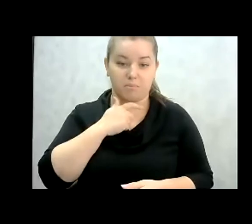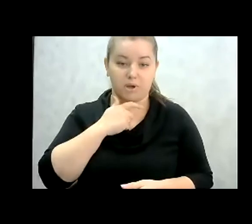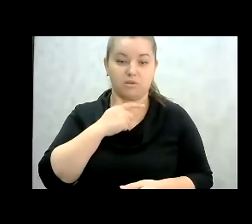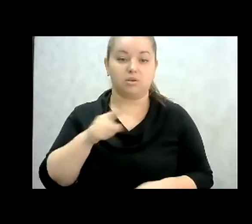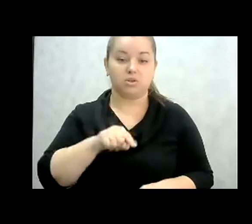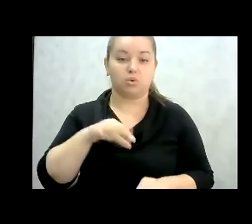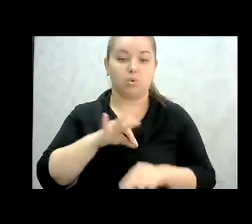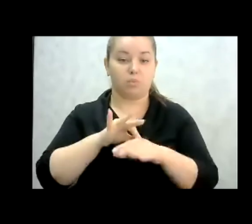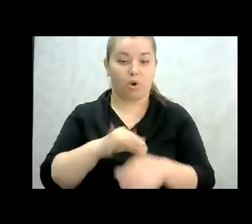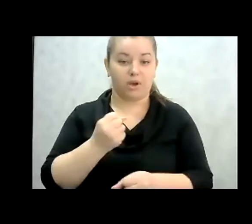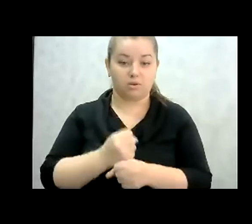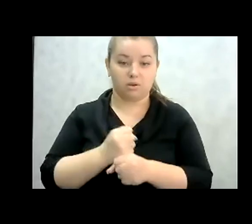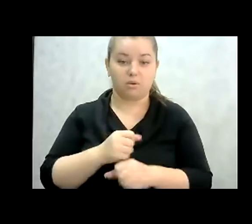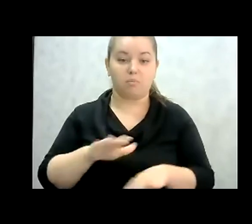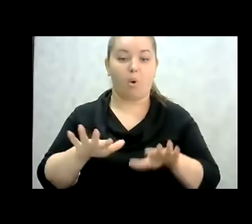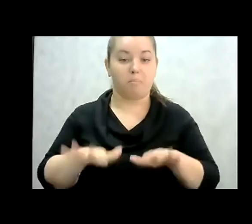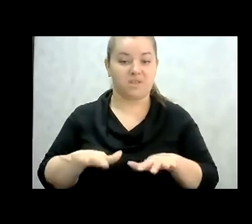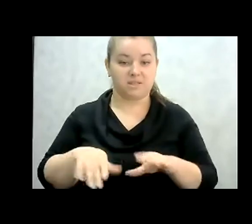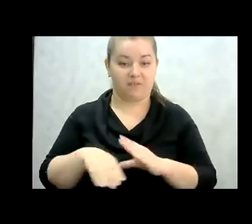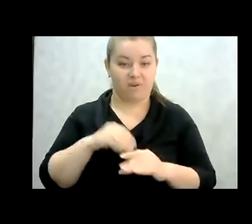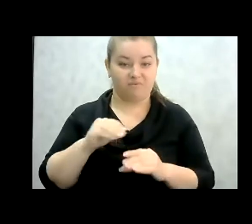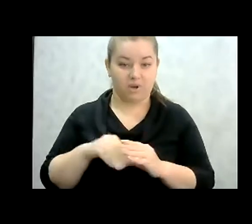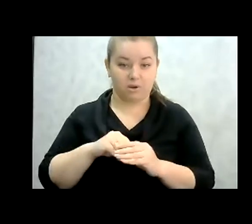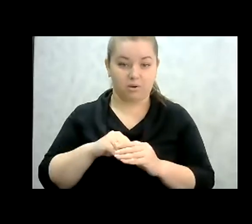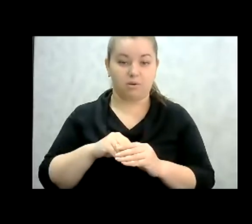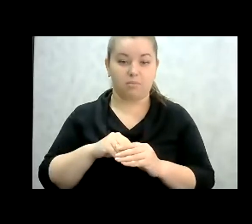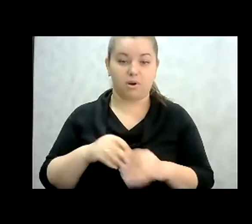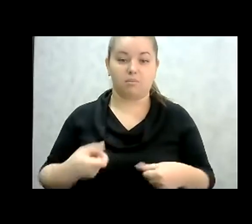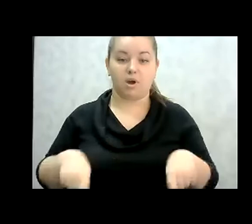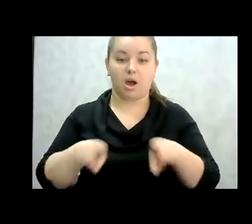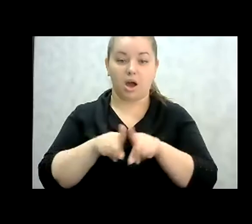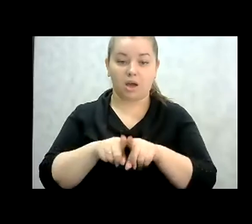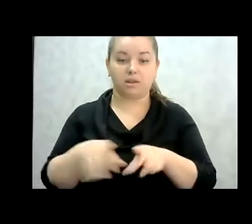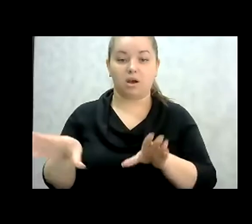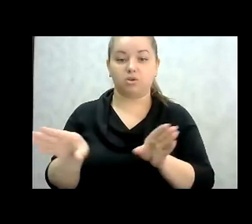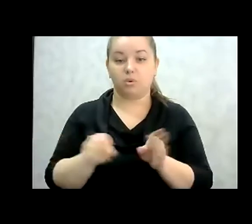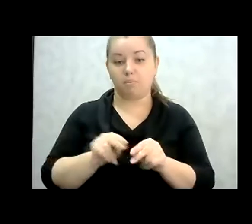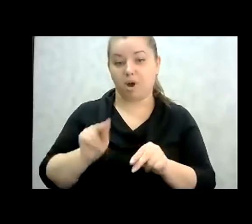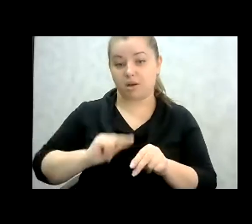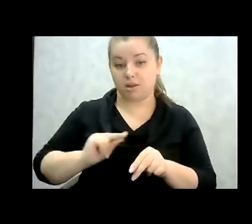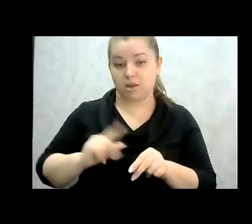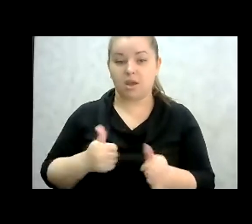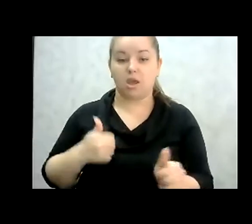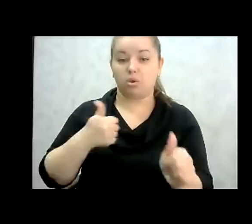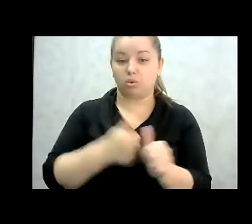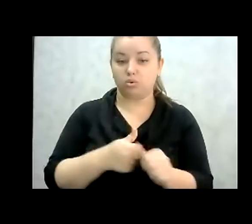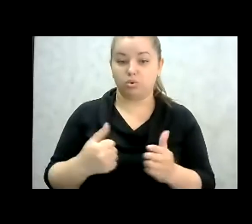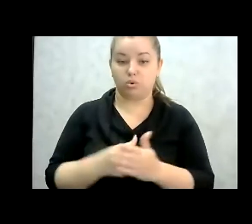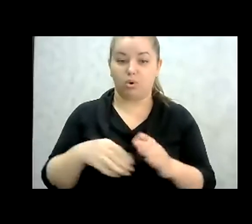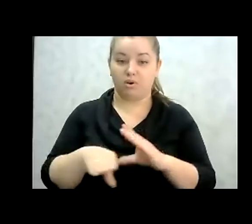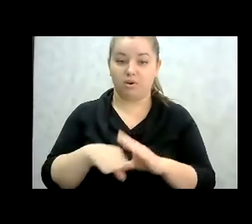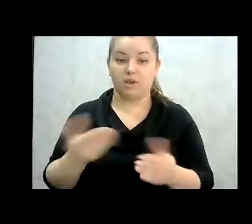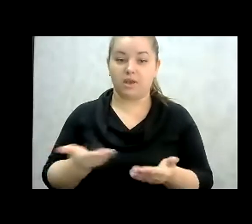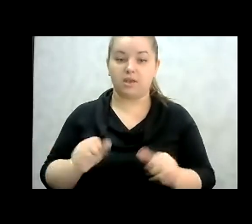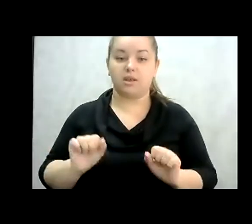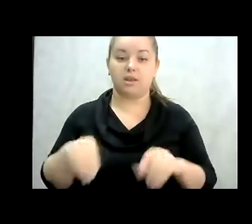And I want to thank Oleg Didenko for all the work done by his commission for the local elections.